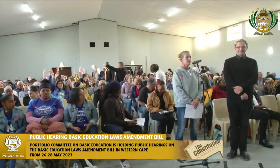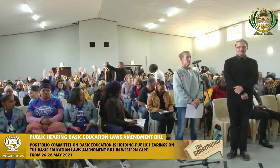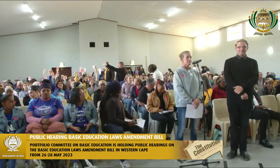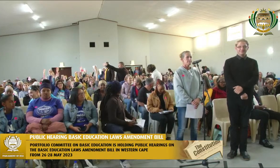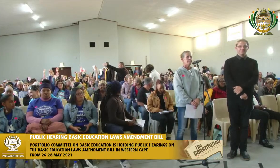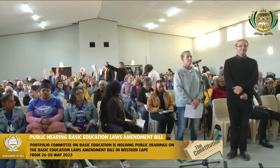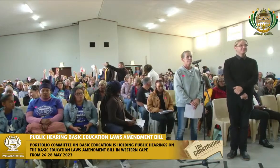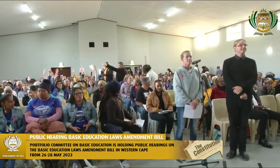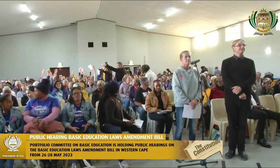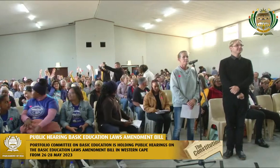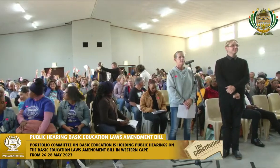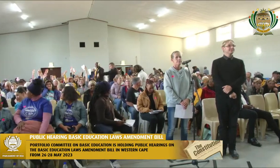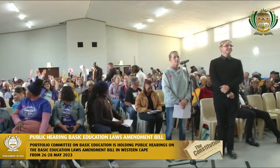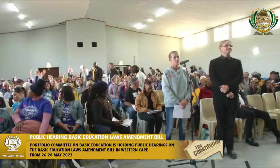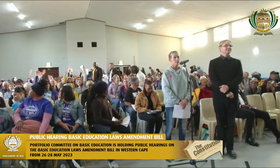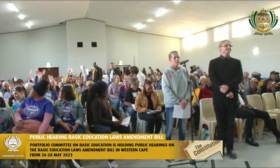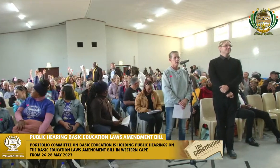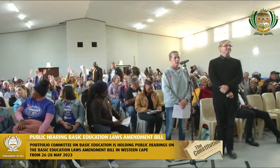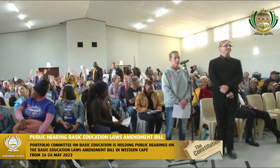Yes, you.